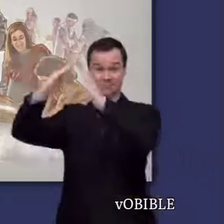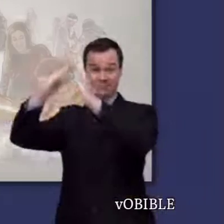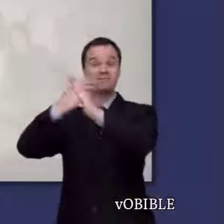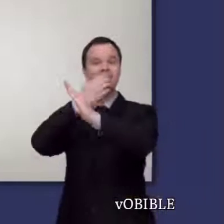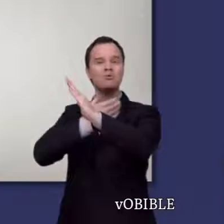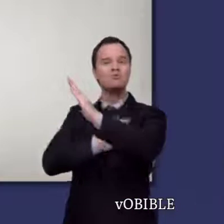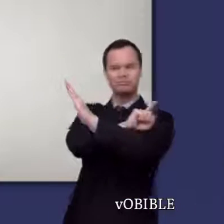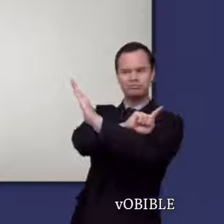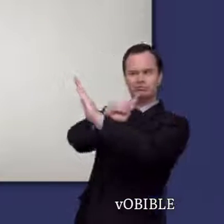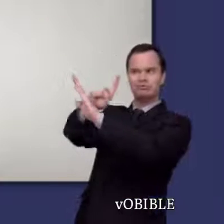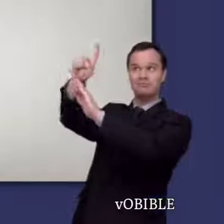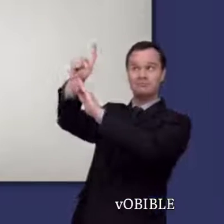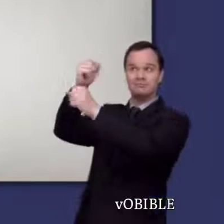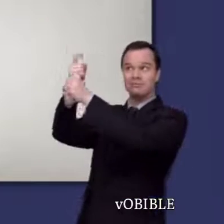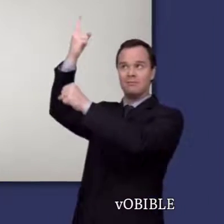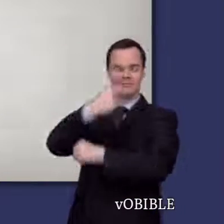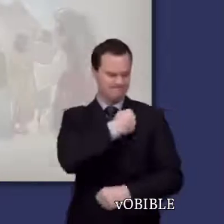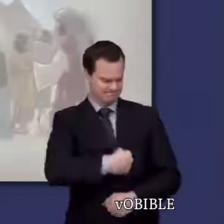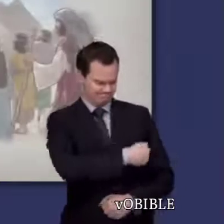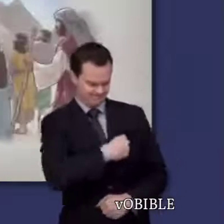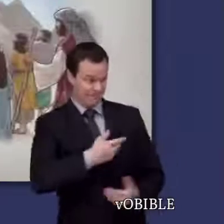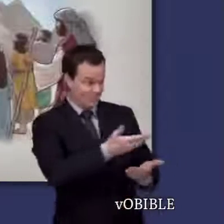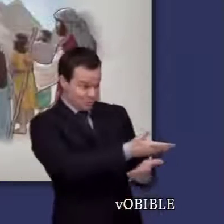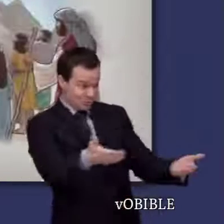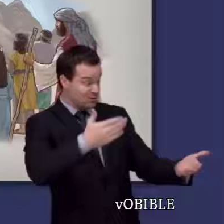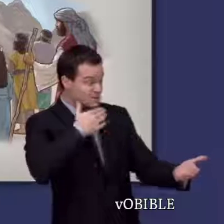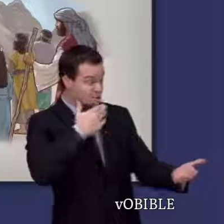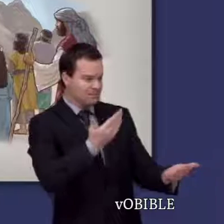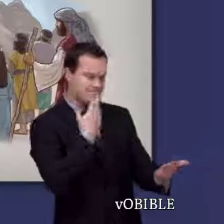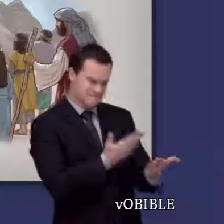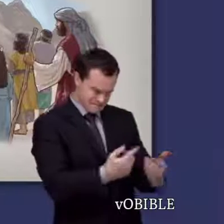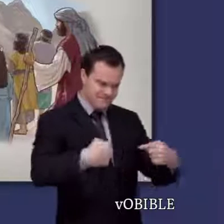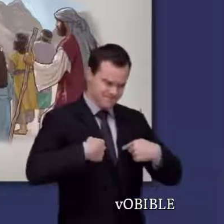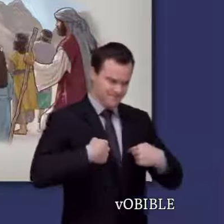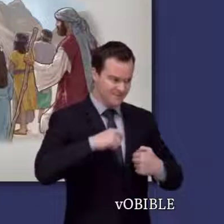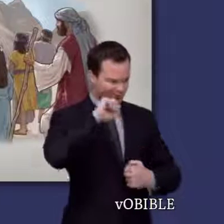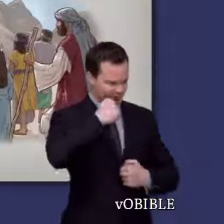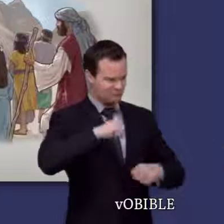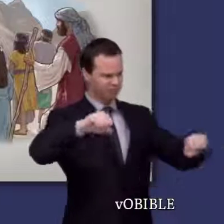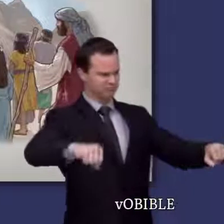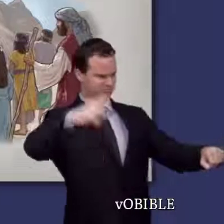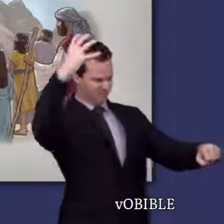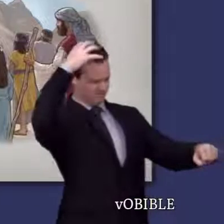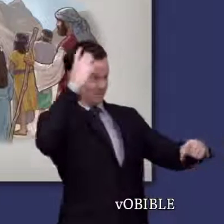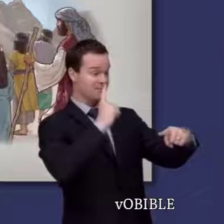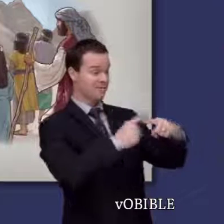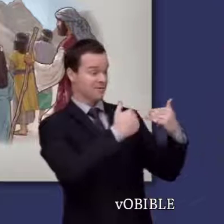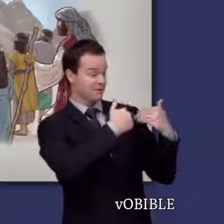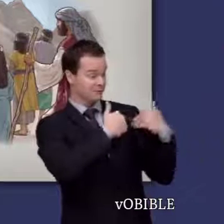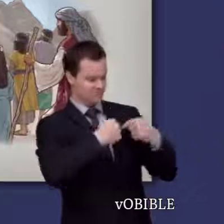trek. In chapter 19, Moses ascends Mount Sinai, where God promises that if